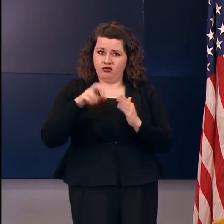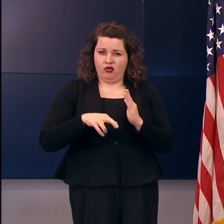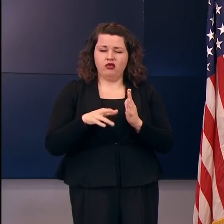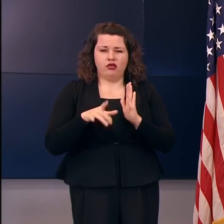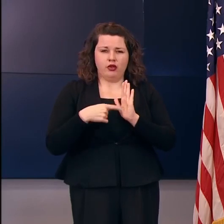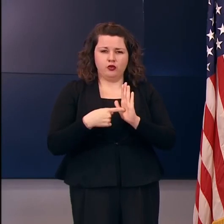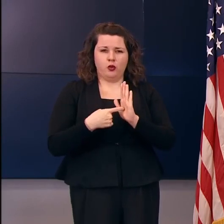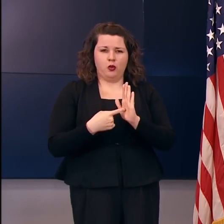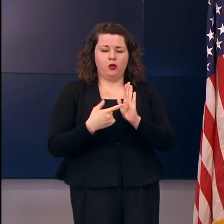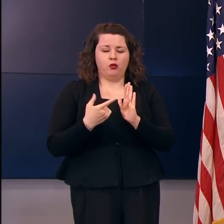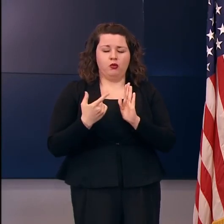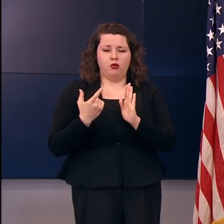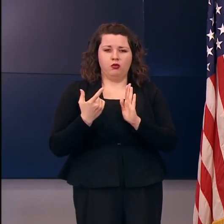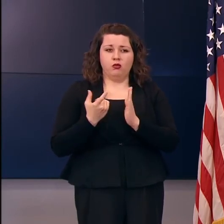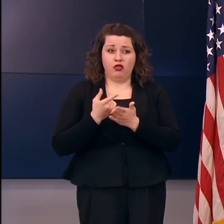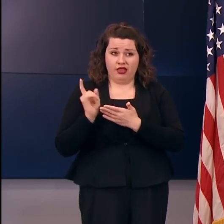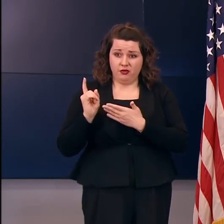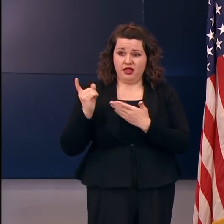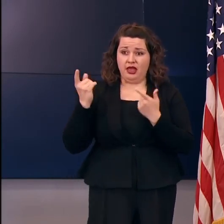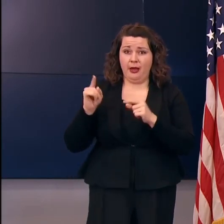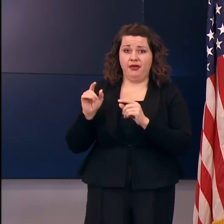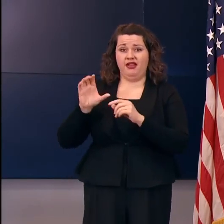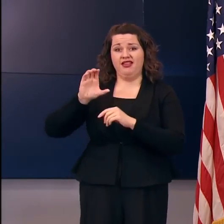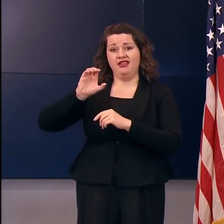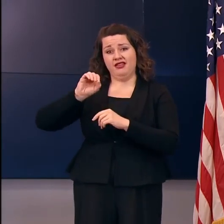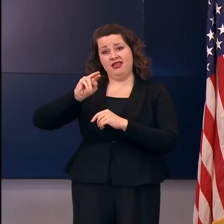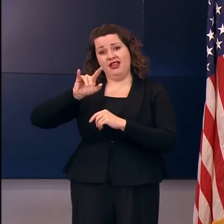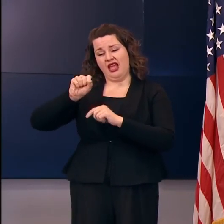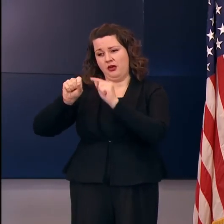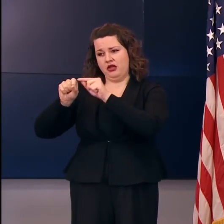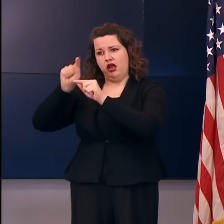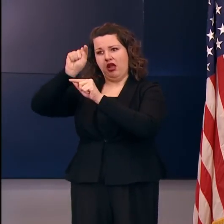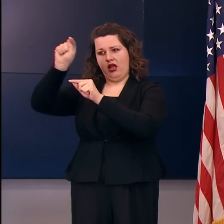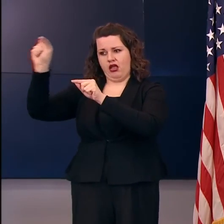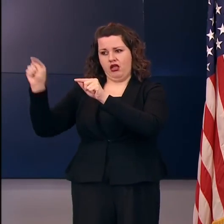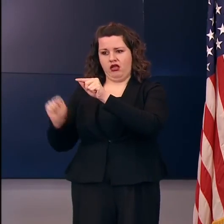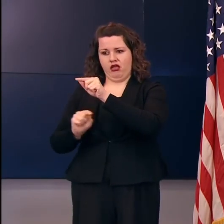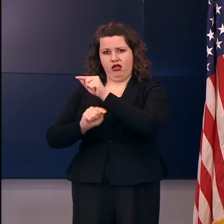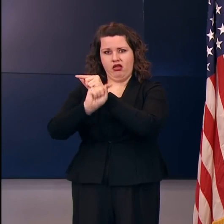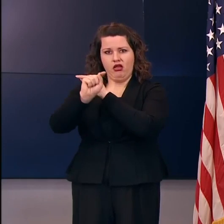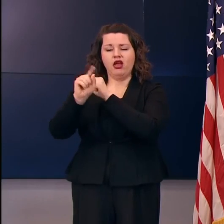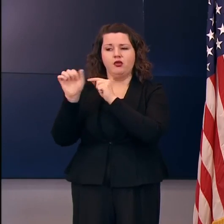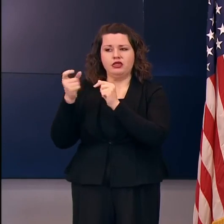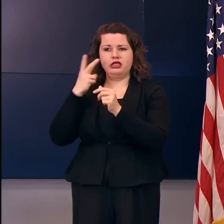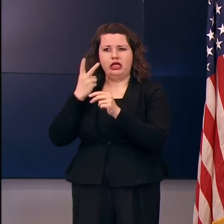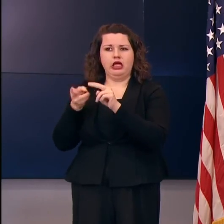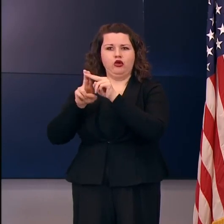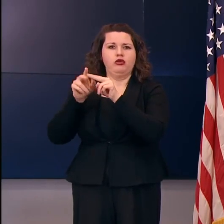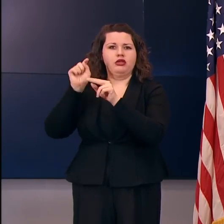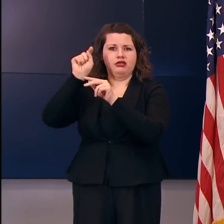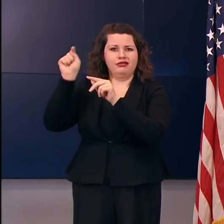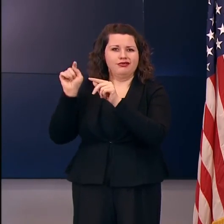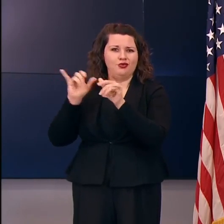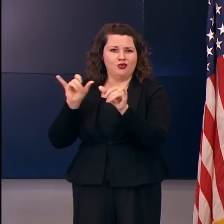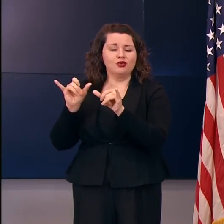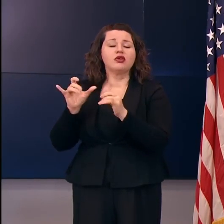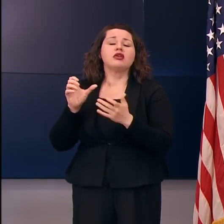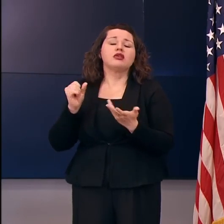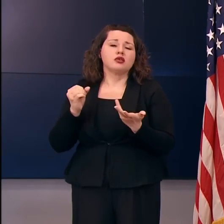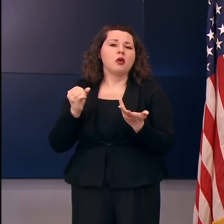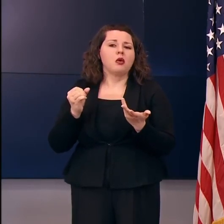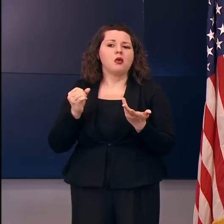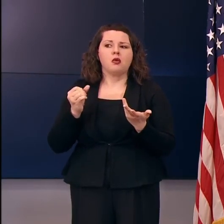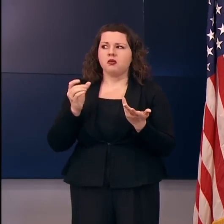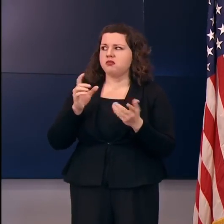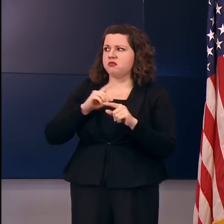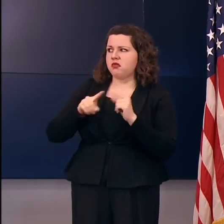numbers last week when you look at the surrounding counties and the increases that we saw there. But we'll be able to have we'll be able to